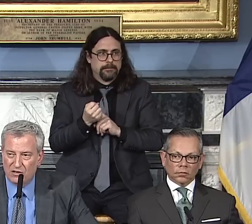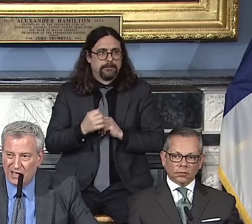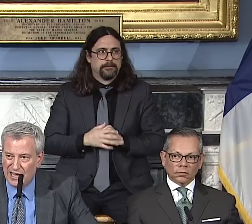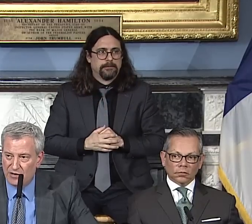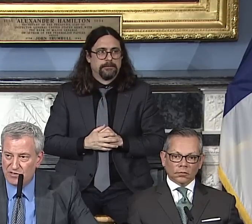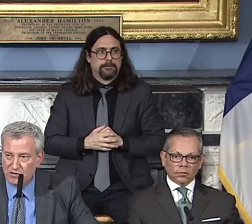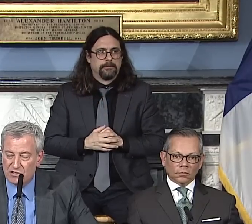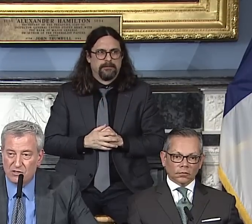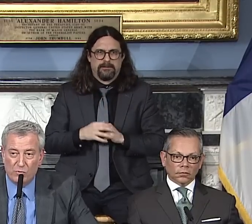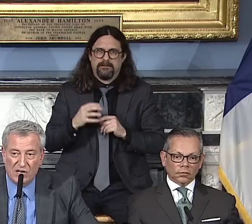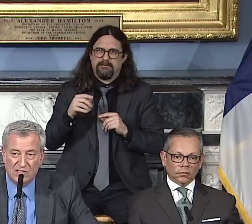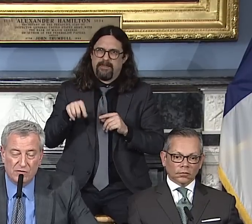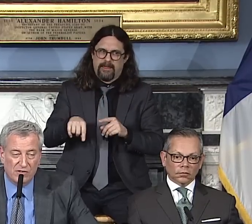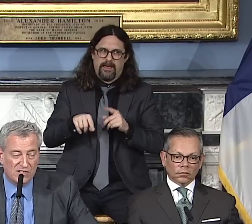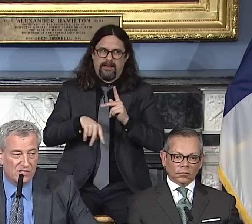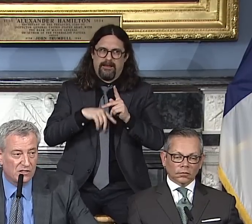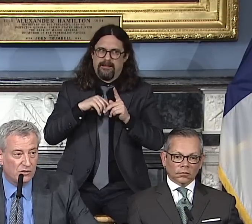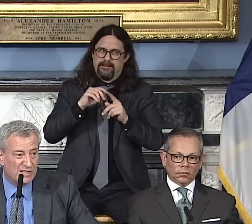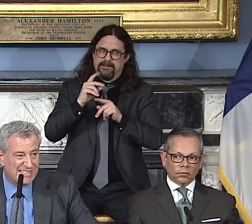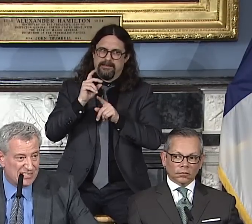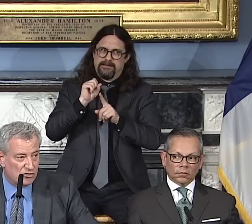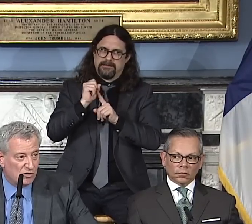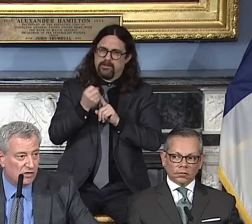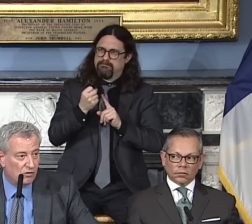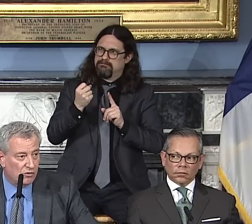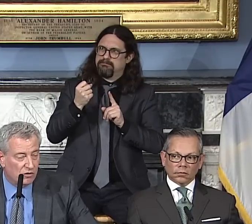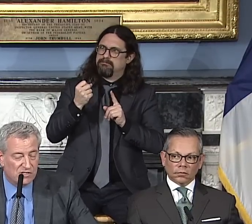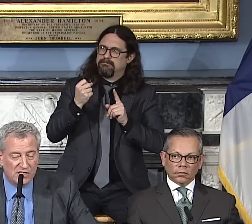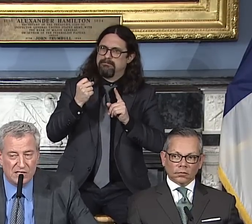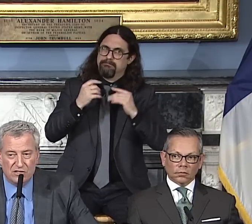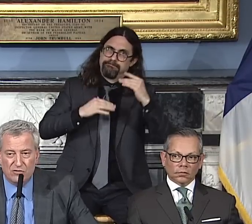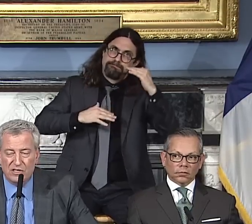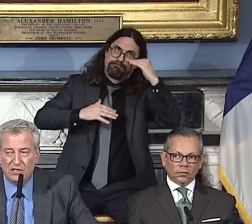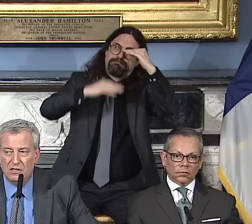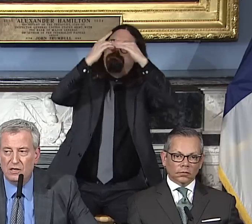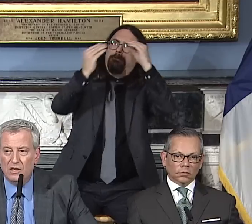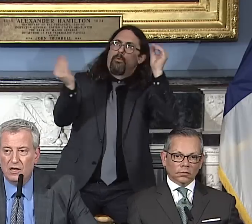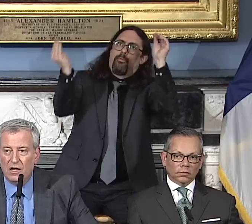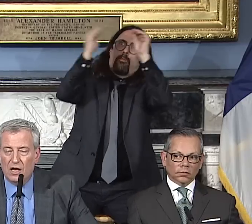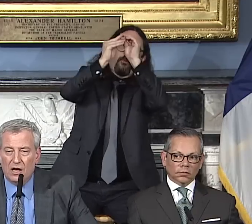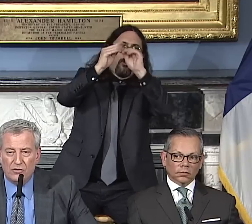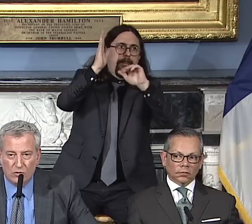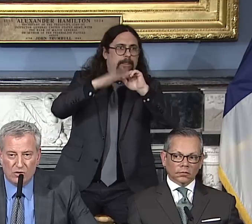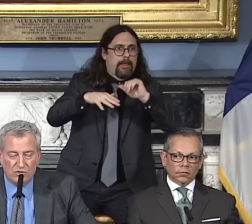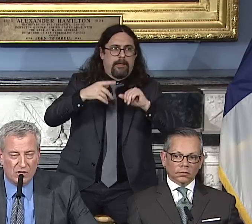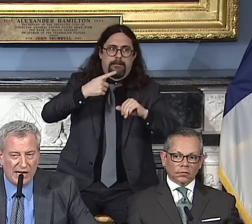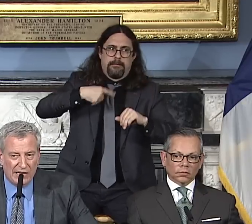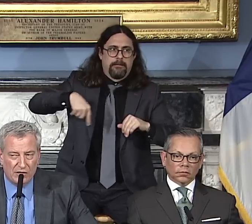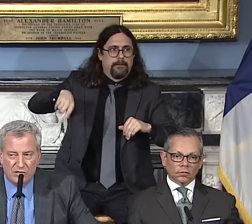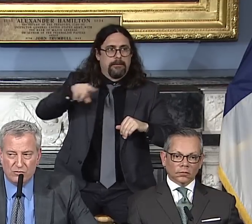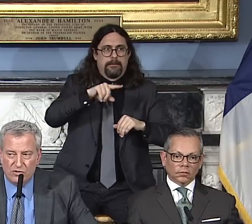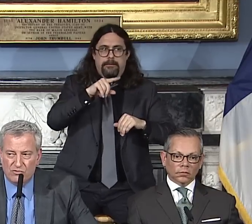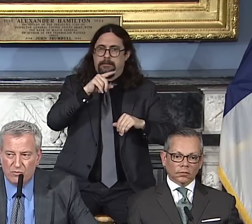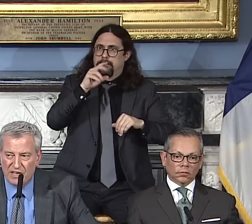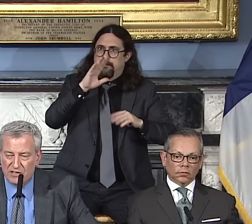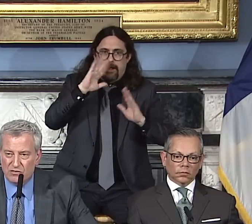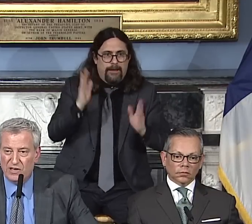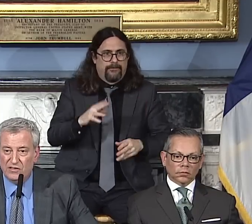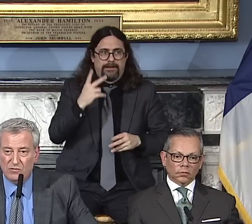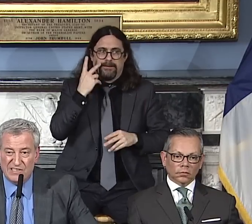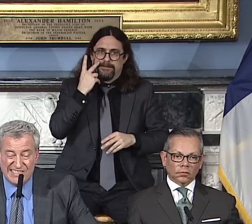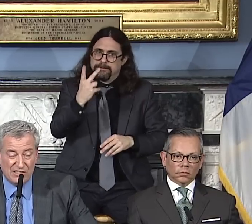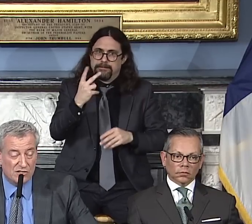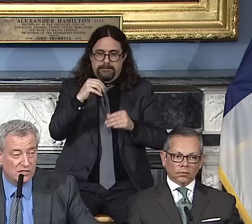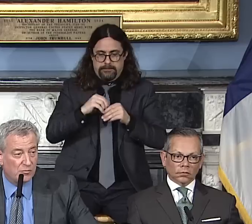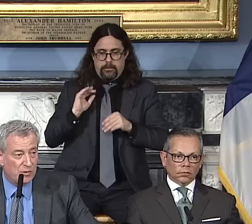seen in our lives. There is no precedent for this in U.S. history or New York City history. New Yorkers are handling this with tremendous